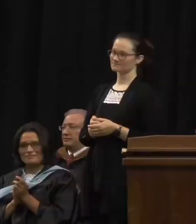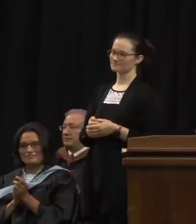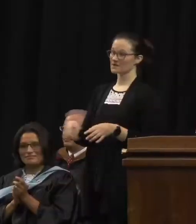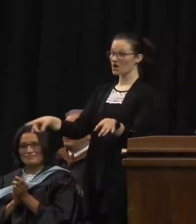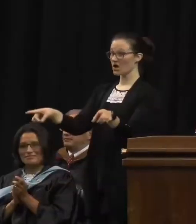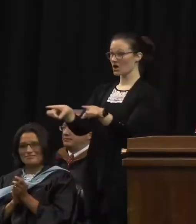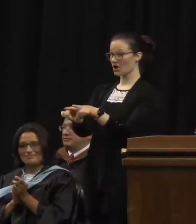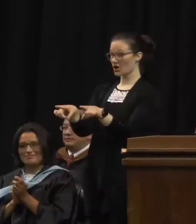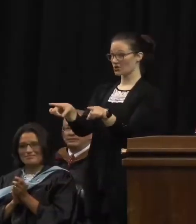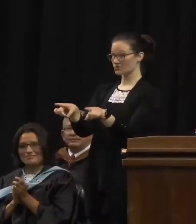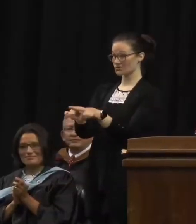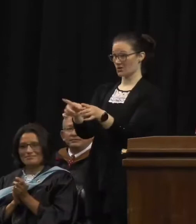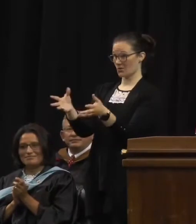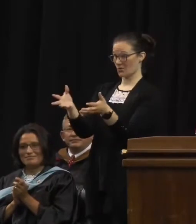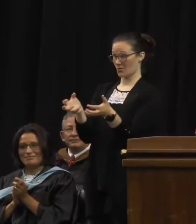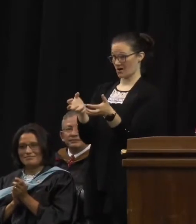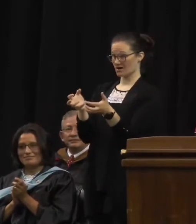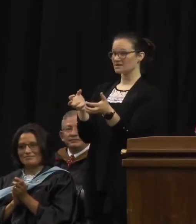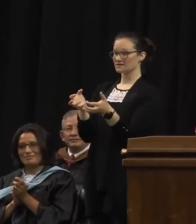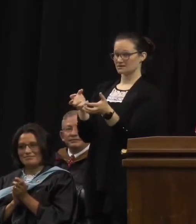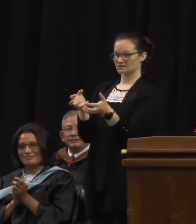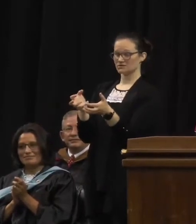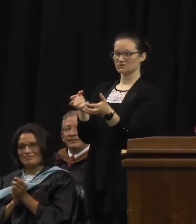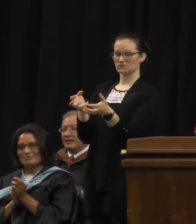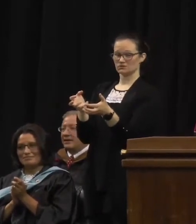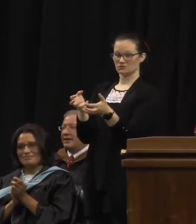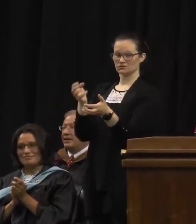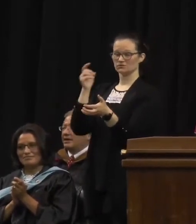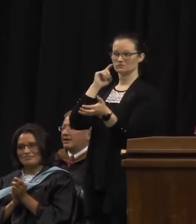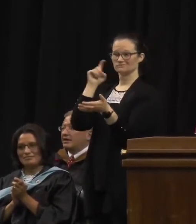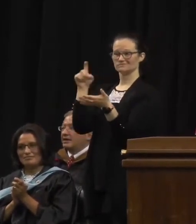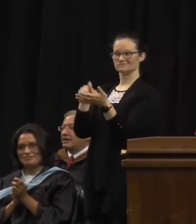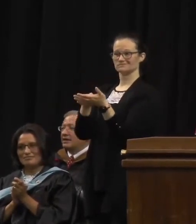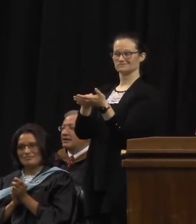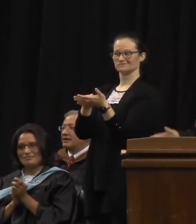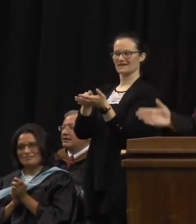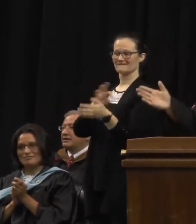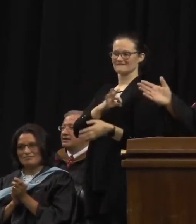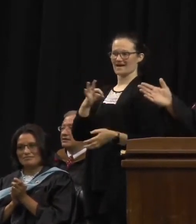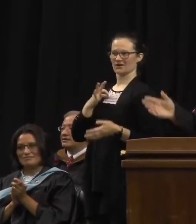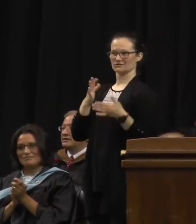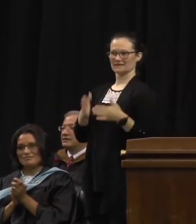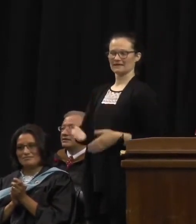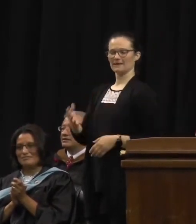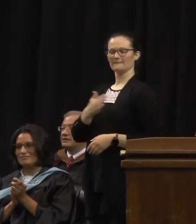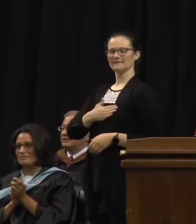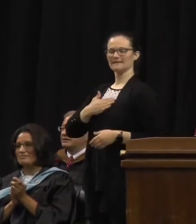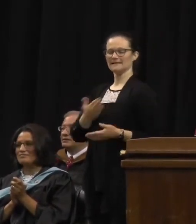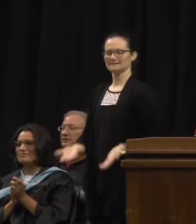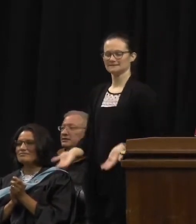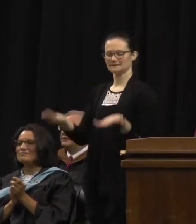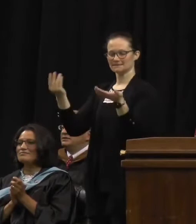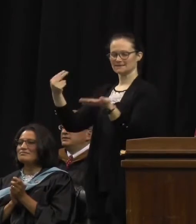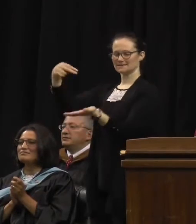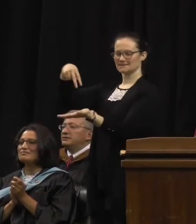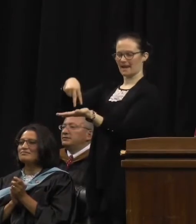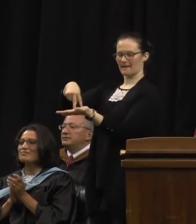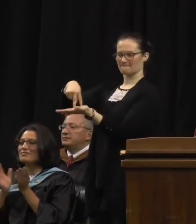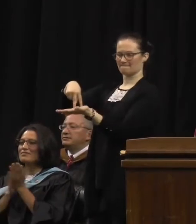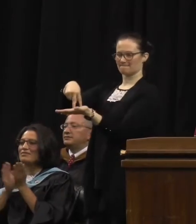We'd also like to acknowledge our faculty. So faculty, if you'll stand and be acknowledged.